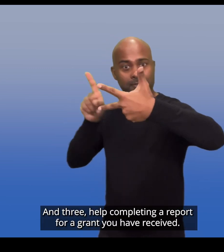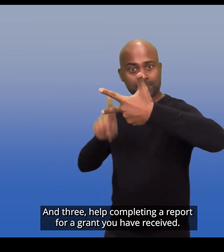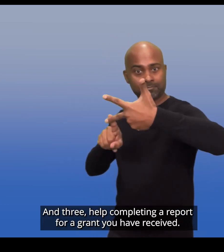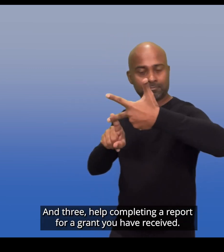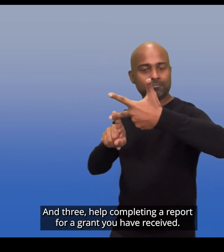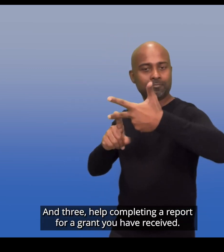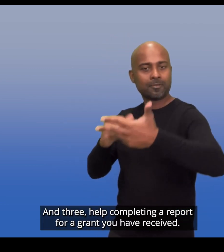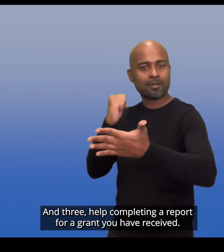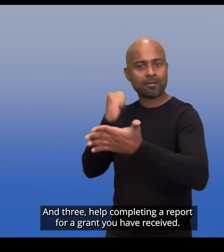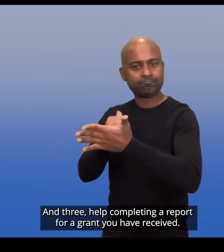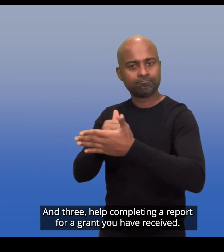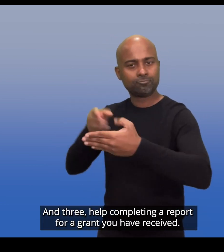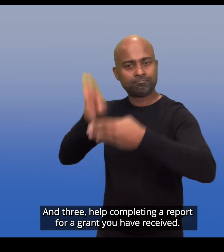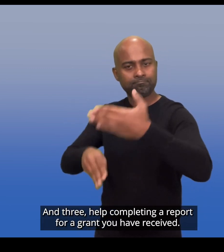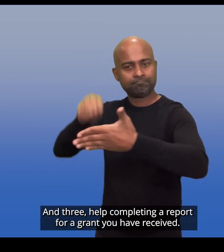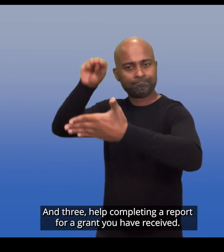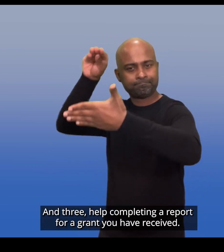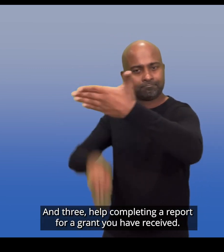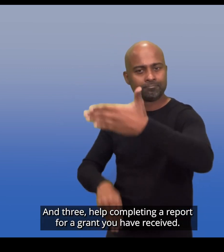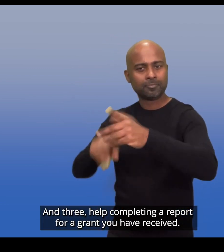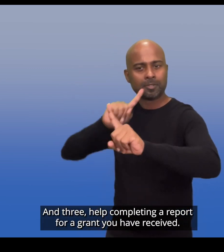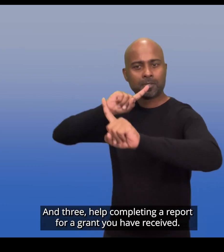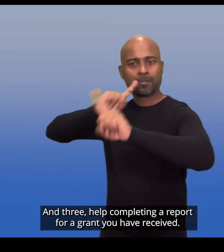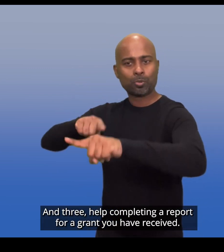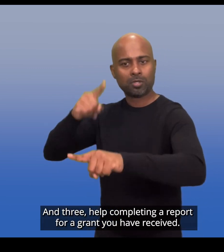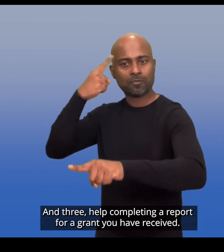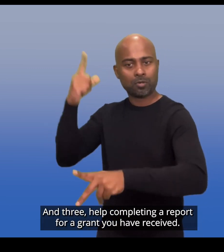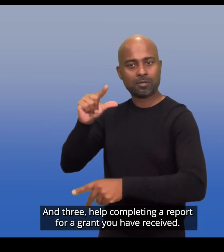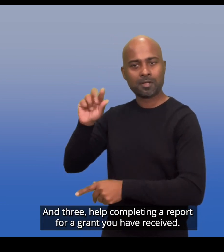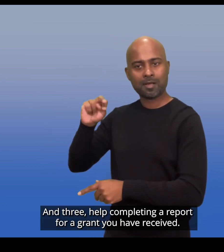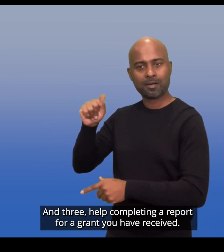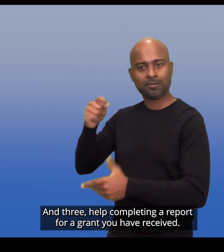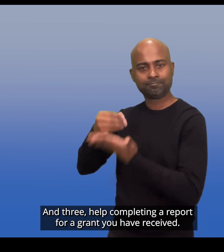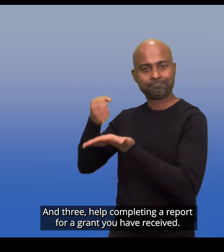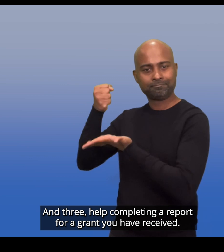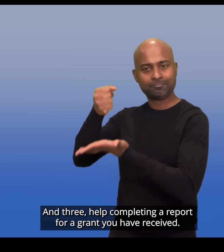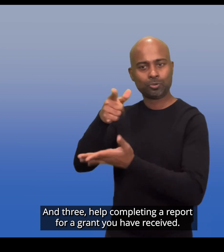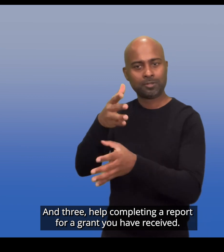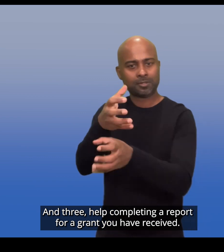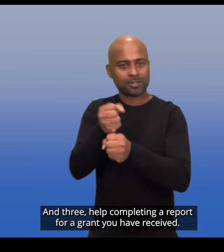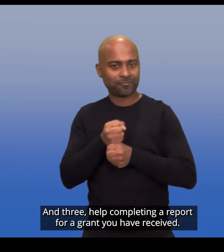And 3. Help completing a report for a grant you have received.